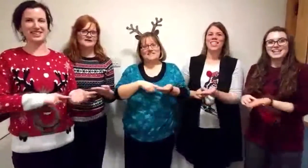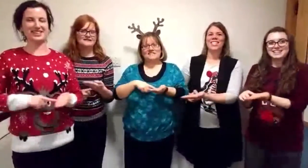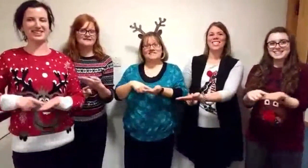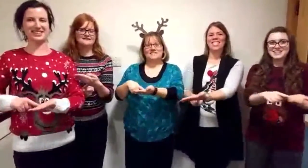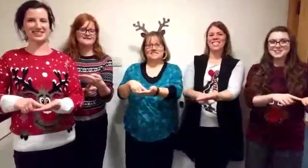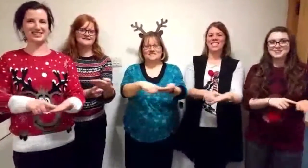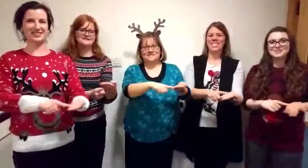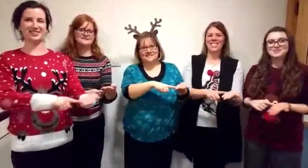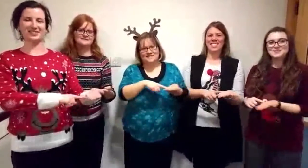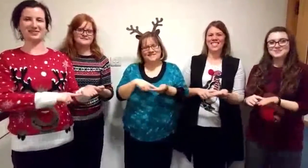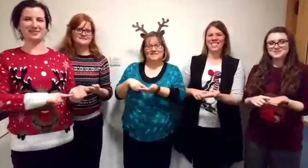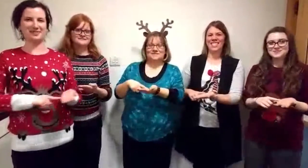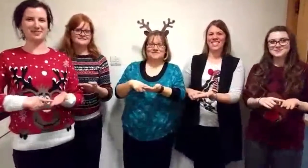Toys.